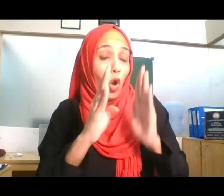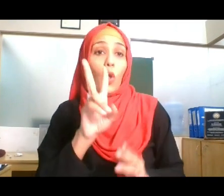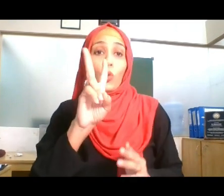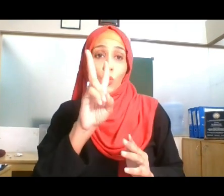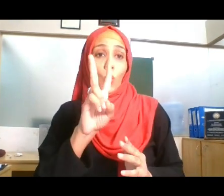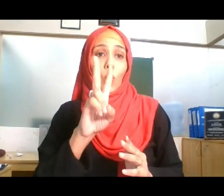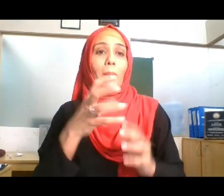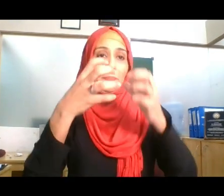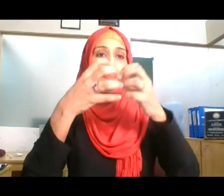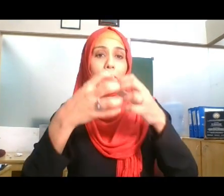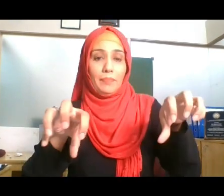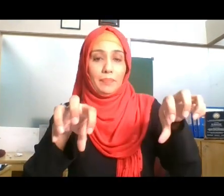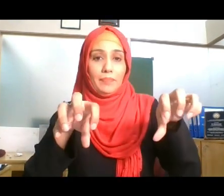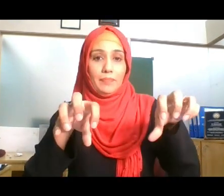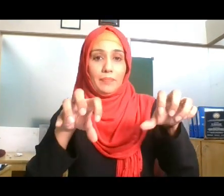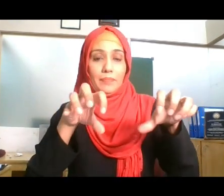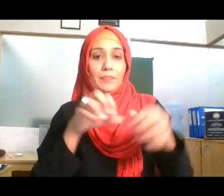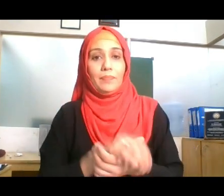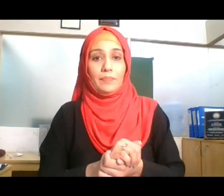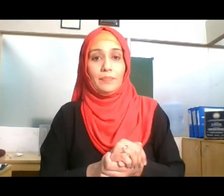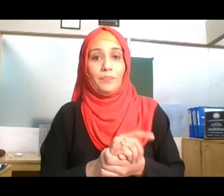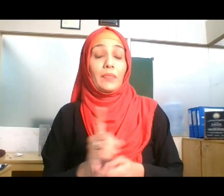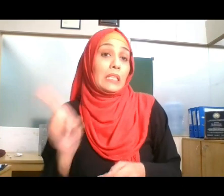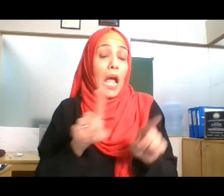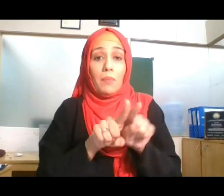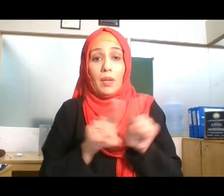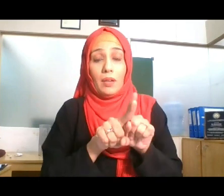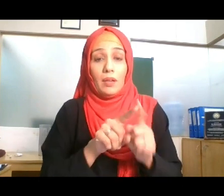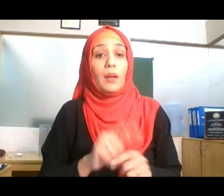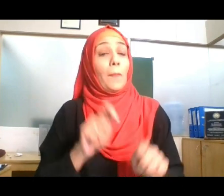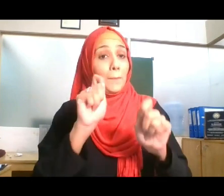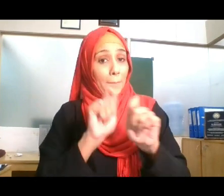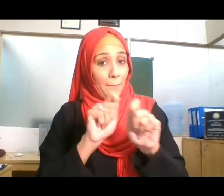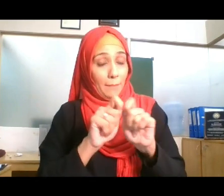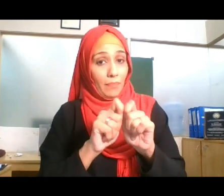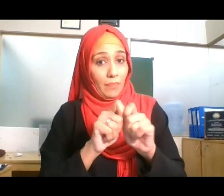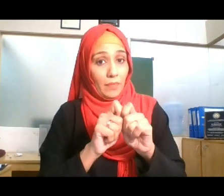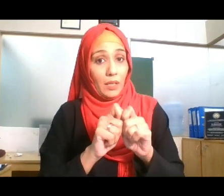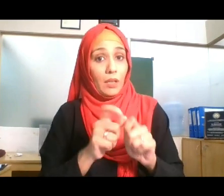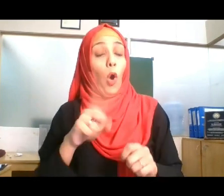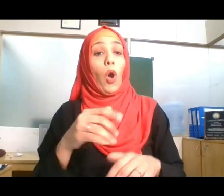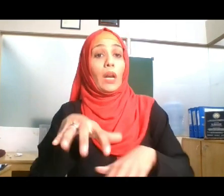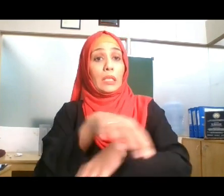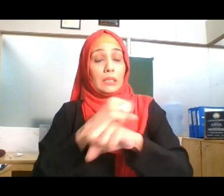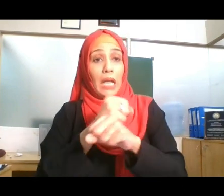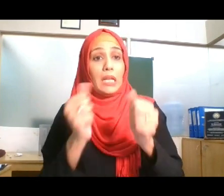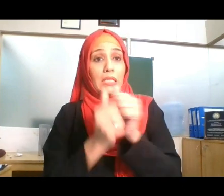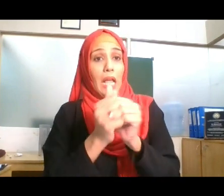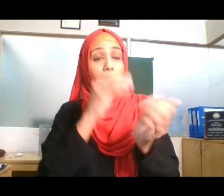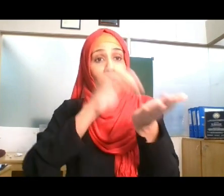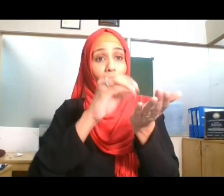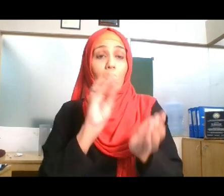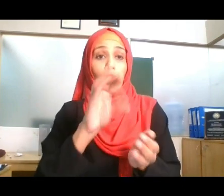of that theme for the year, which is creating an accessible society.